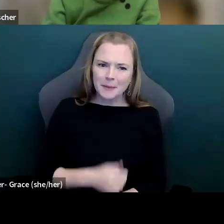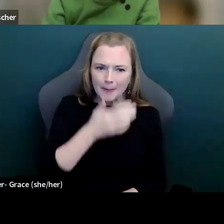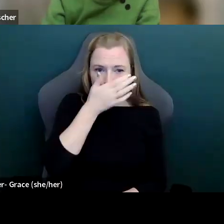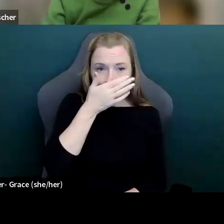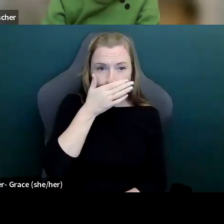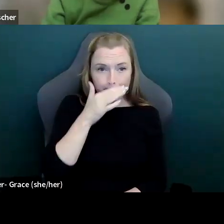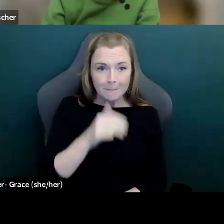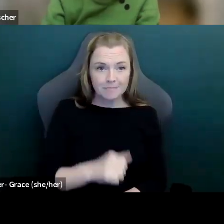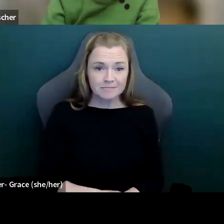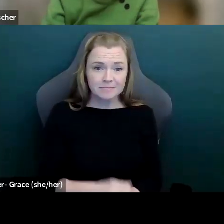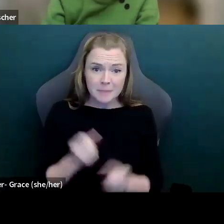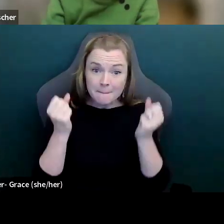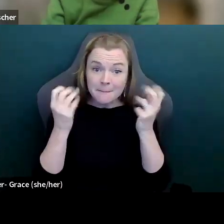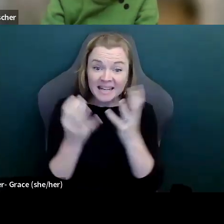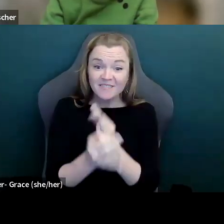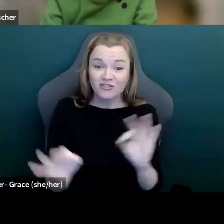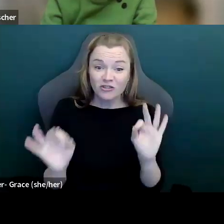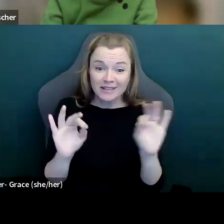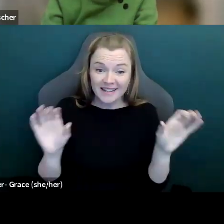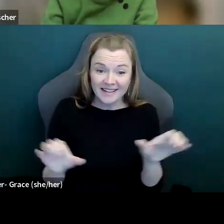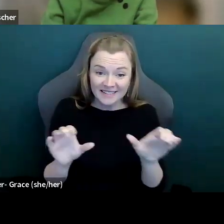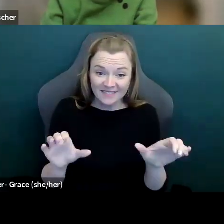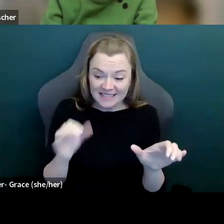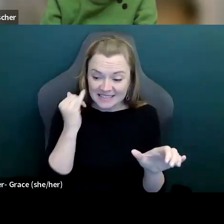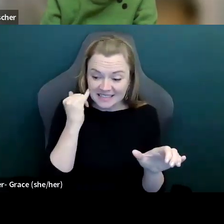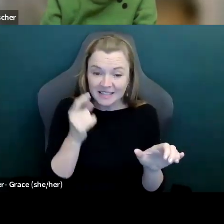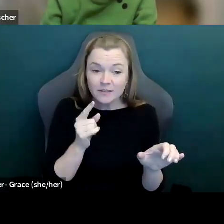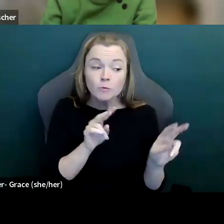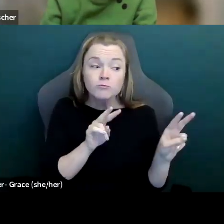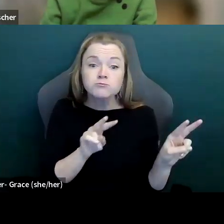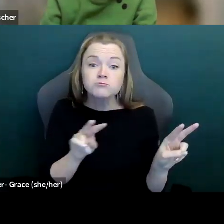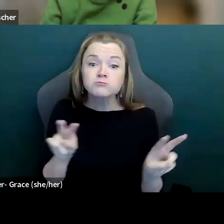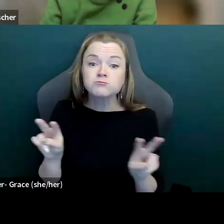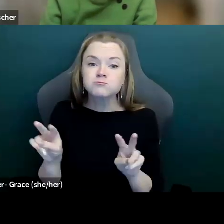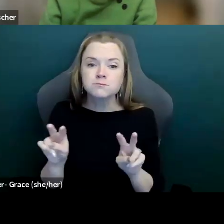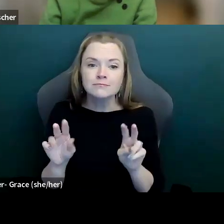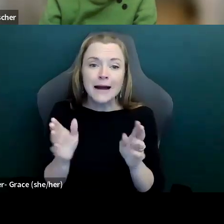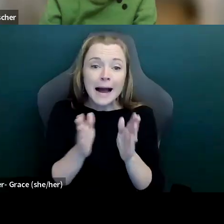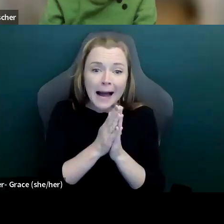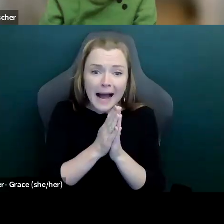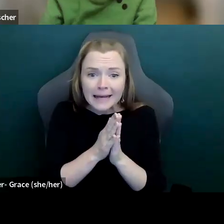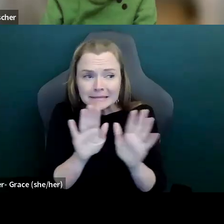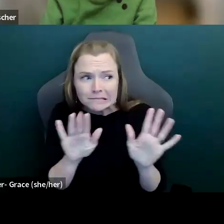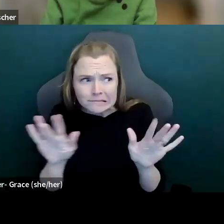a lot of free if things out there if you just look and ask.